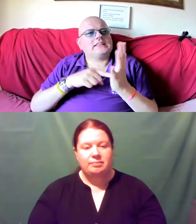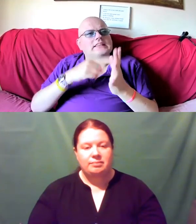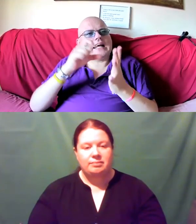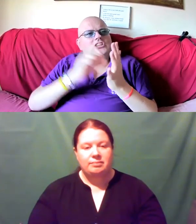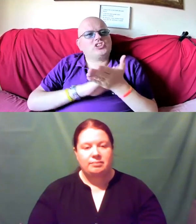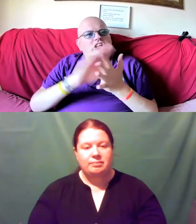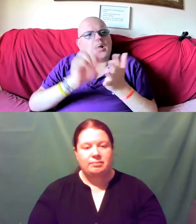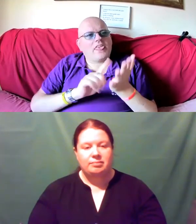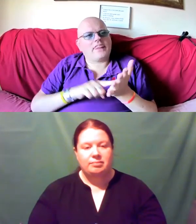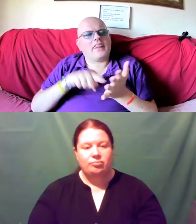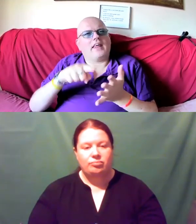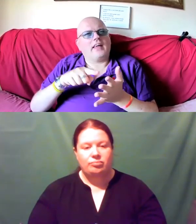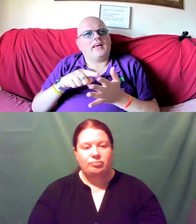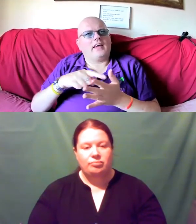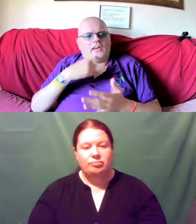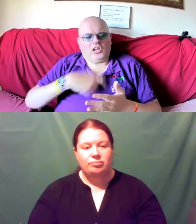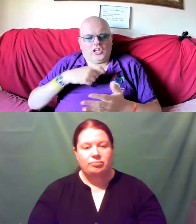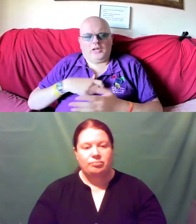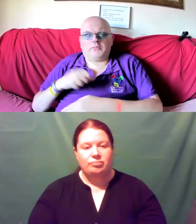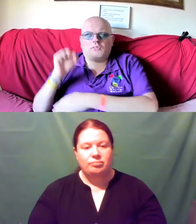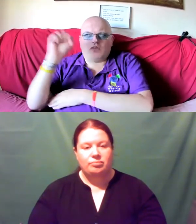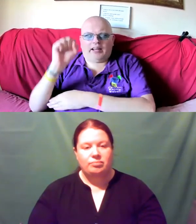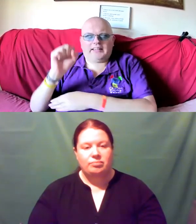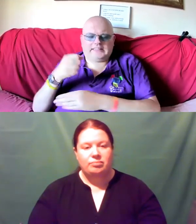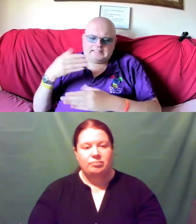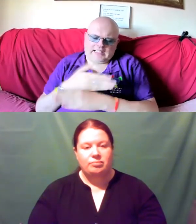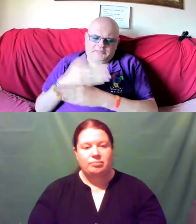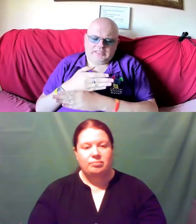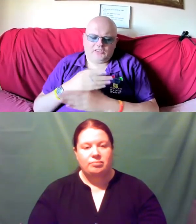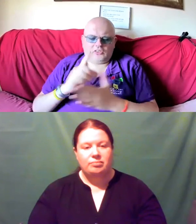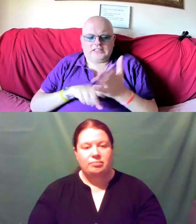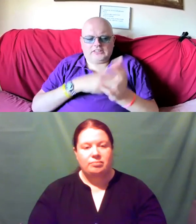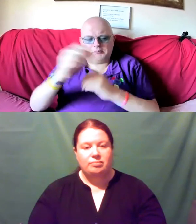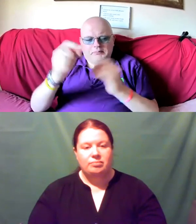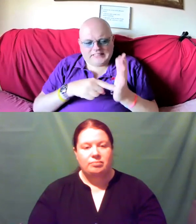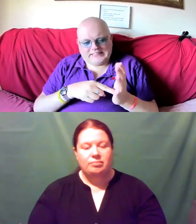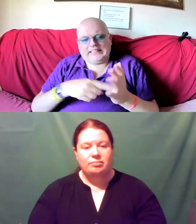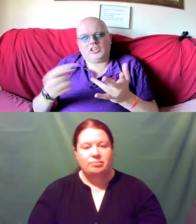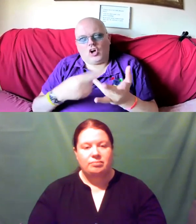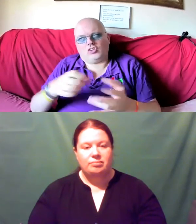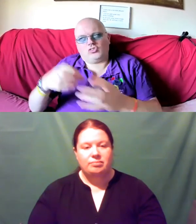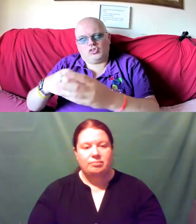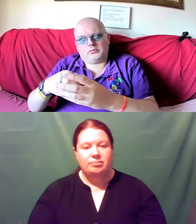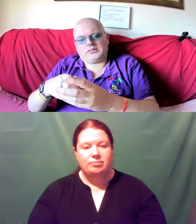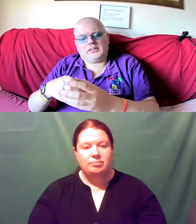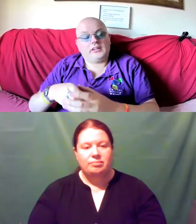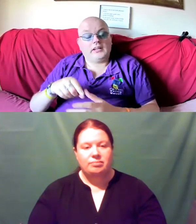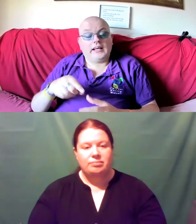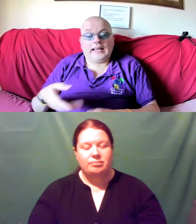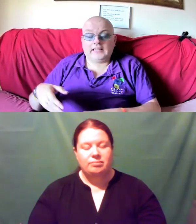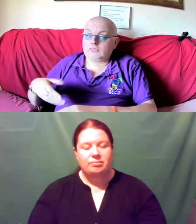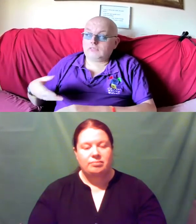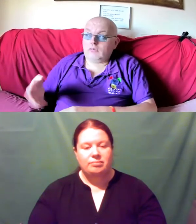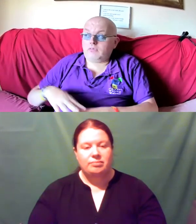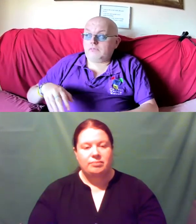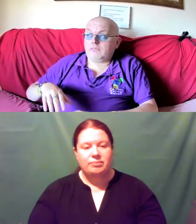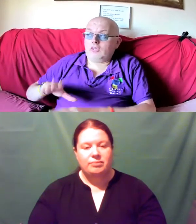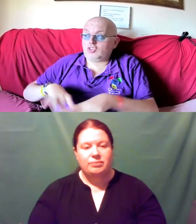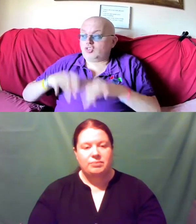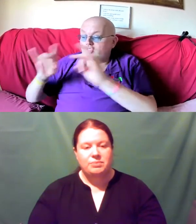human rights activist, particularly around LGBT, but not exclusively. He was Australian. He's